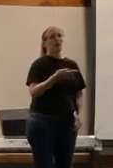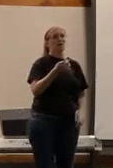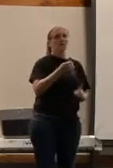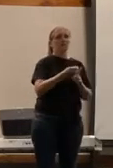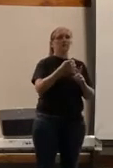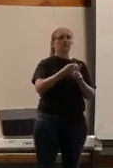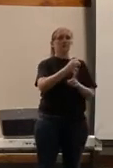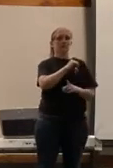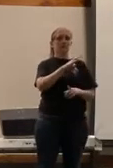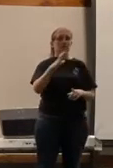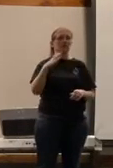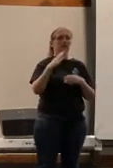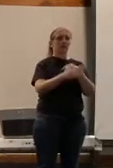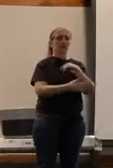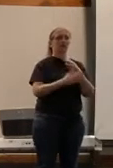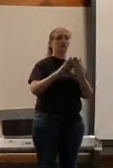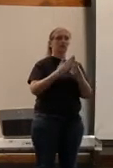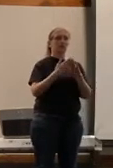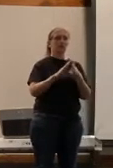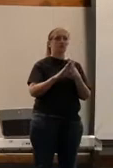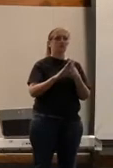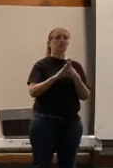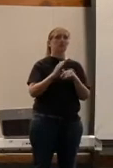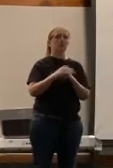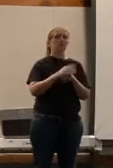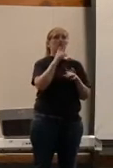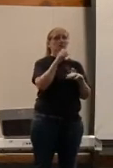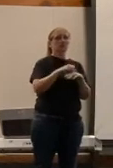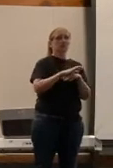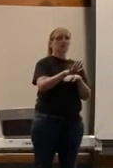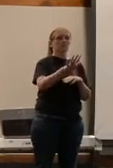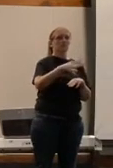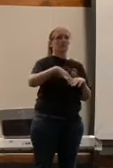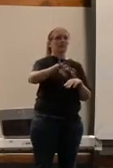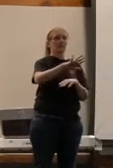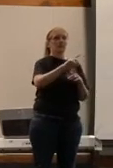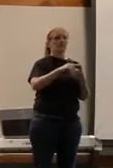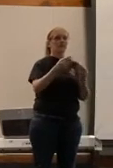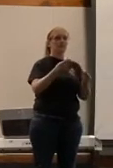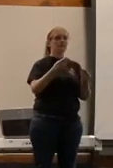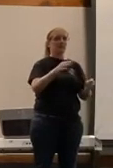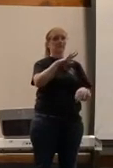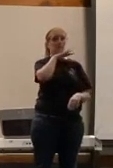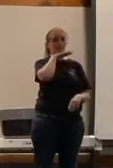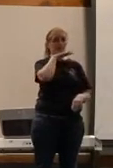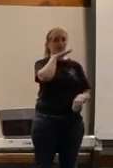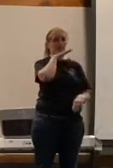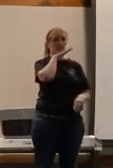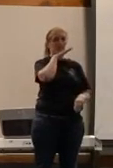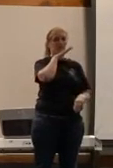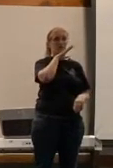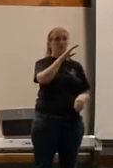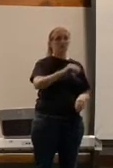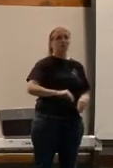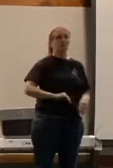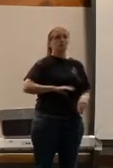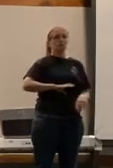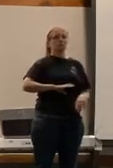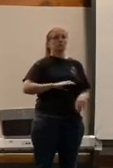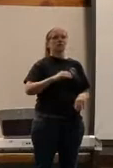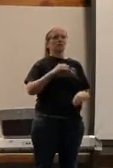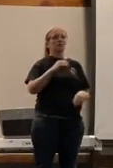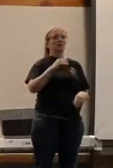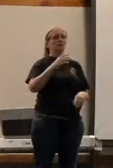to be a citizen of that country, who sent him to his fields to feed pigs. He longed to fill his stomach with the